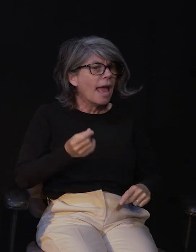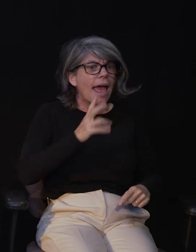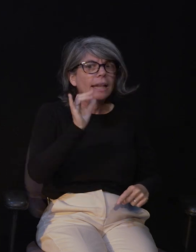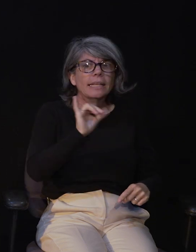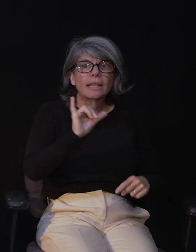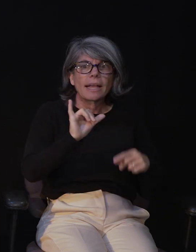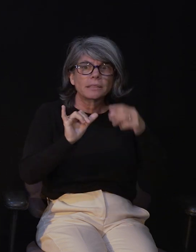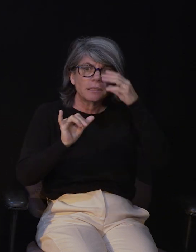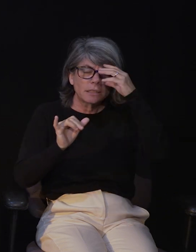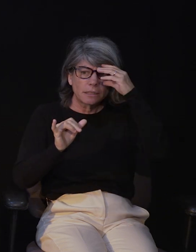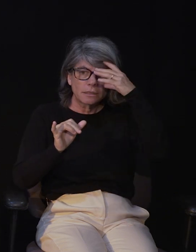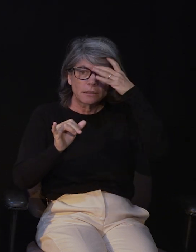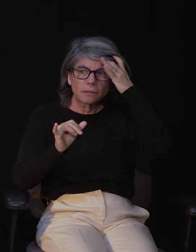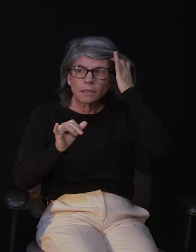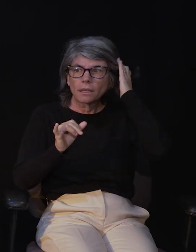like,